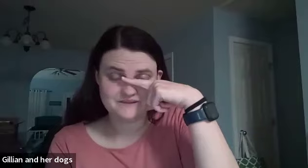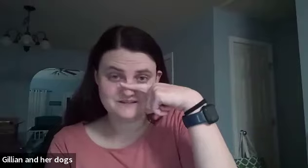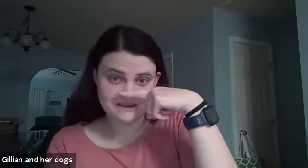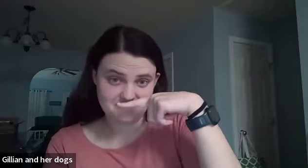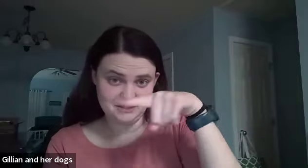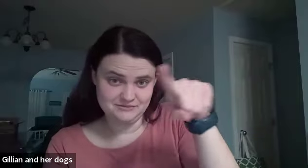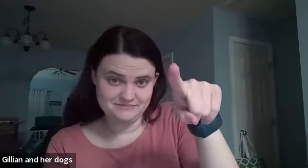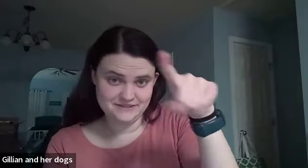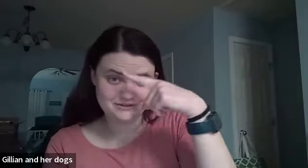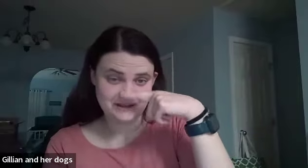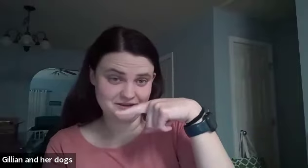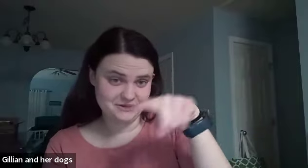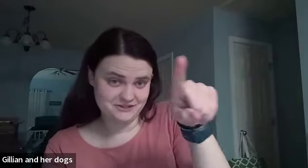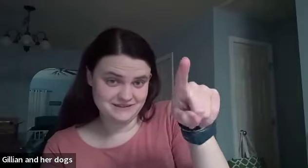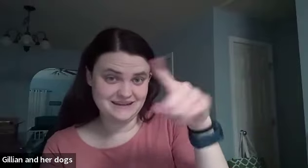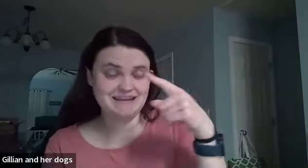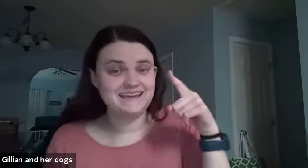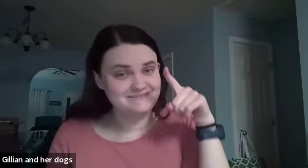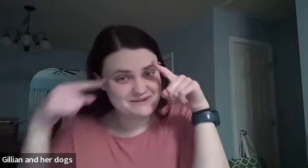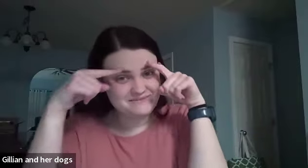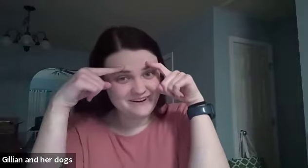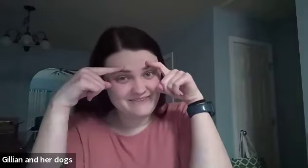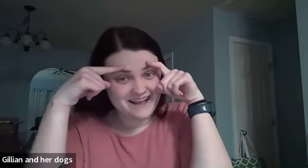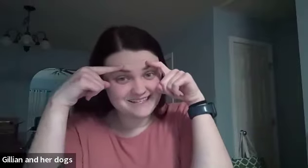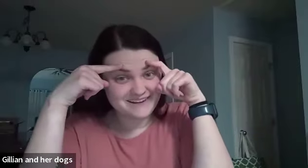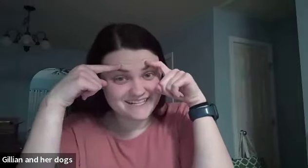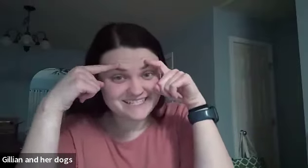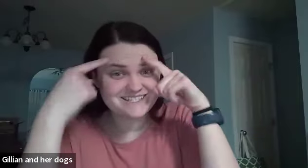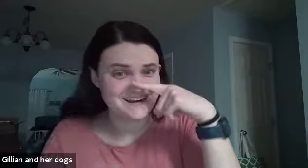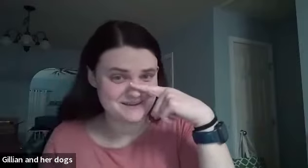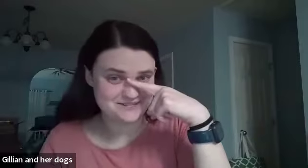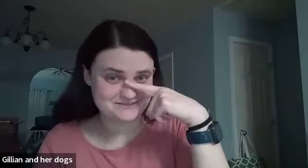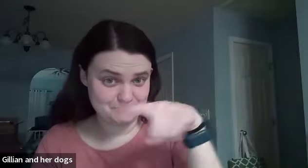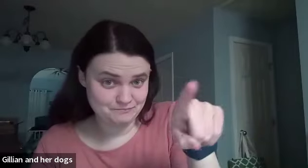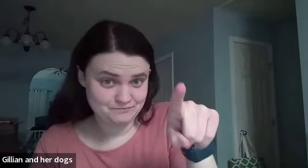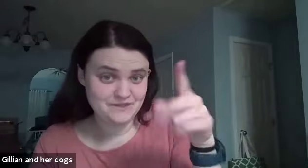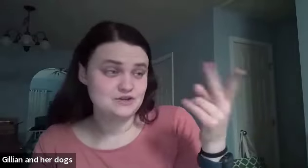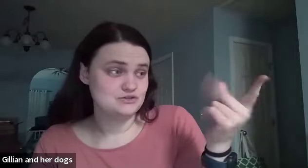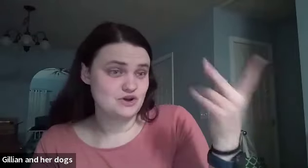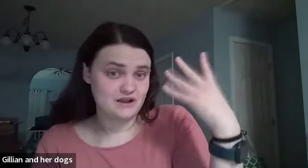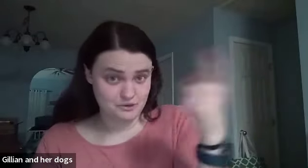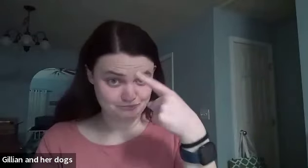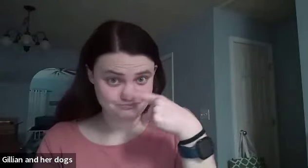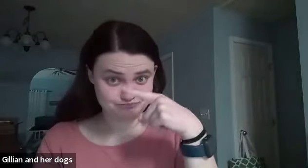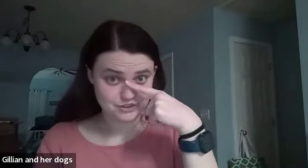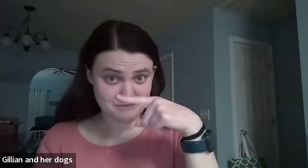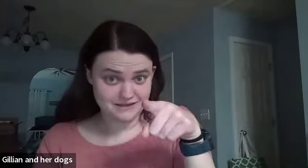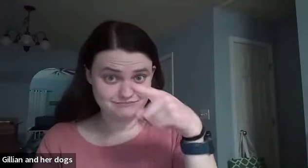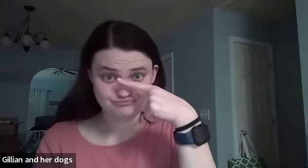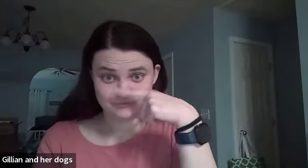finger down and but you look at them while you do it. And again, remember, we're asking a question, so our eyebrows are up. So dog out. Do you mind? Do